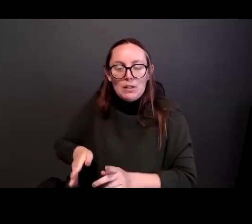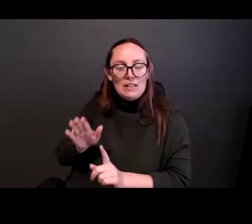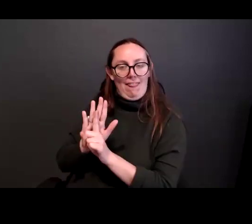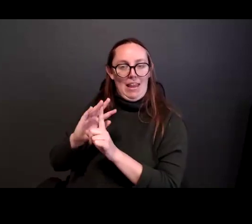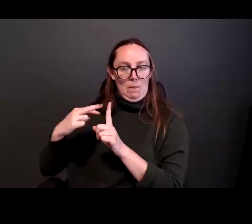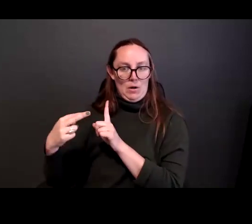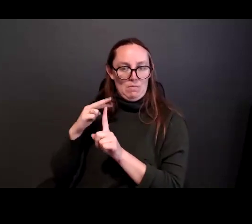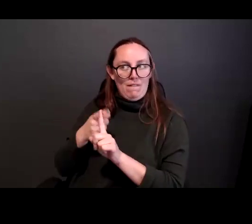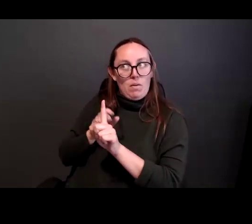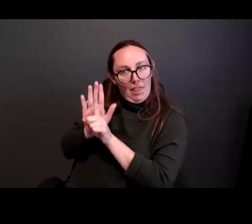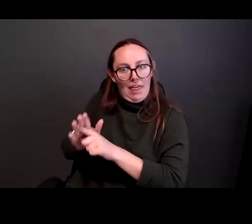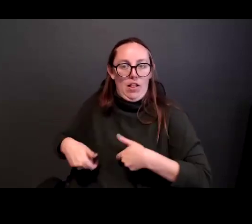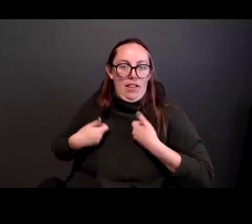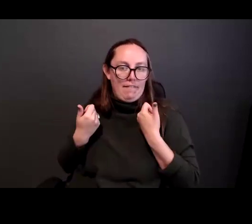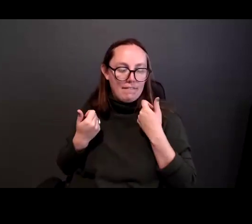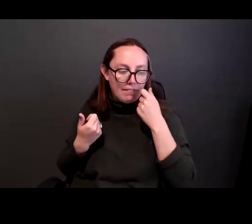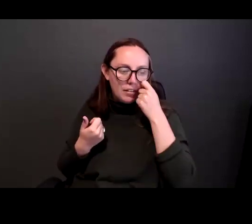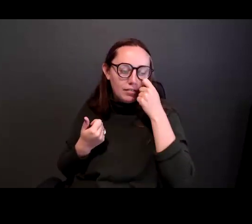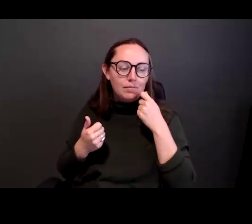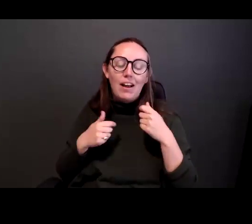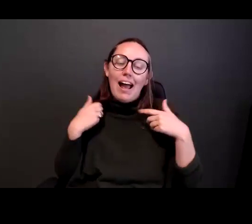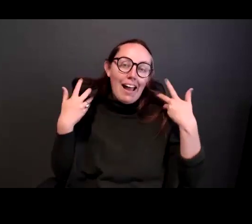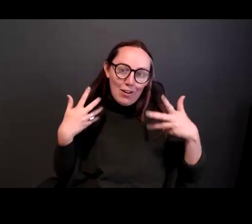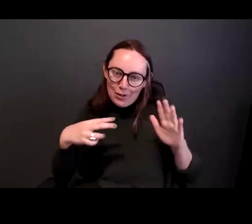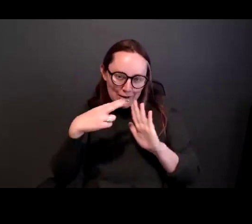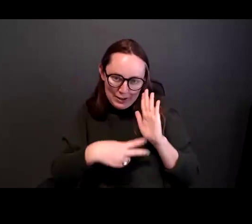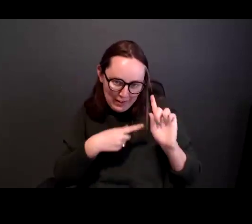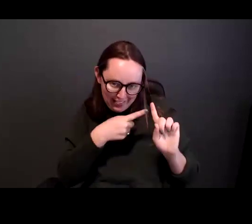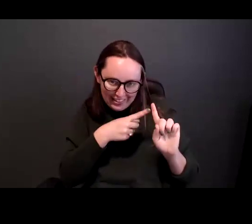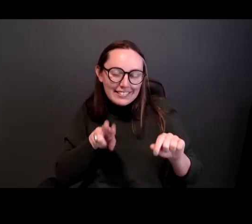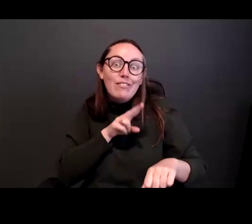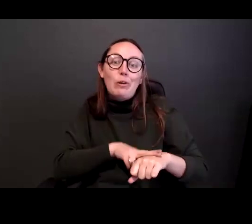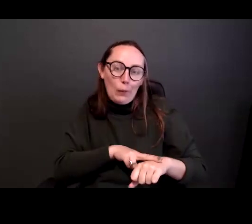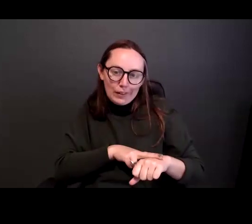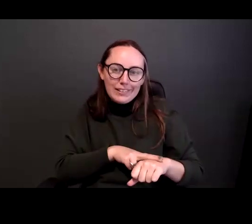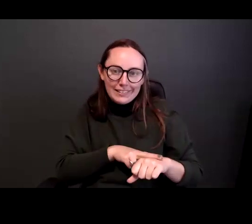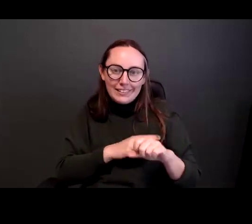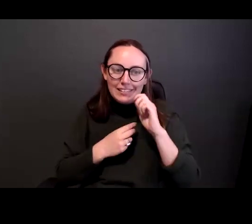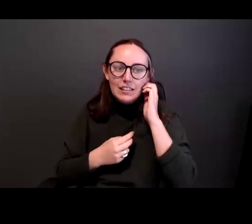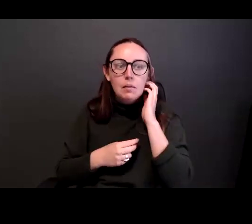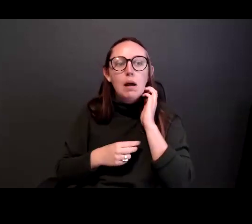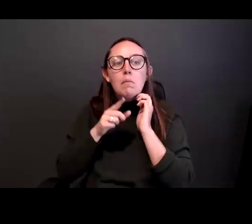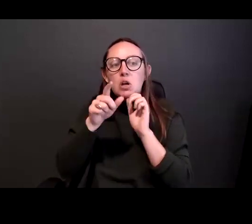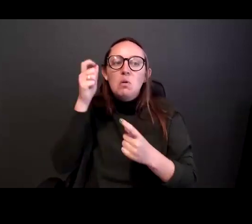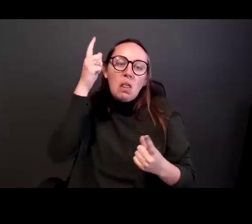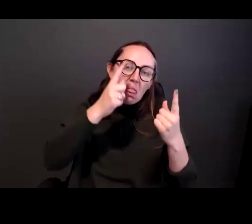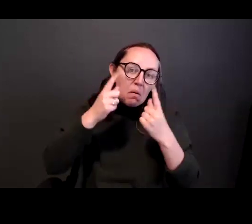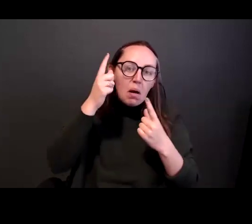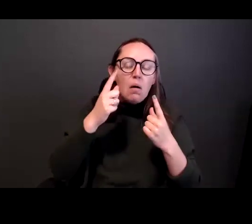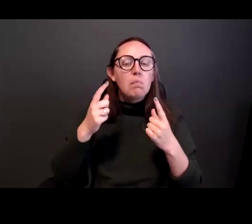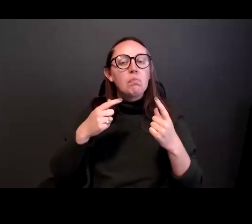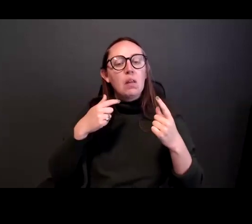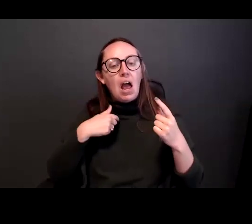this. Now I've already read it, of course. And but in theory, you could think about, all right, you want to do a monologue project with